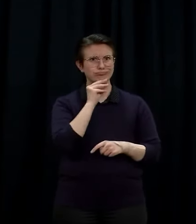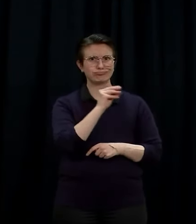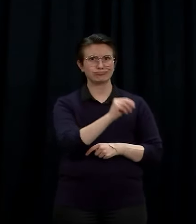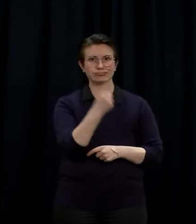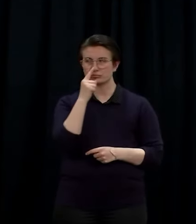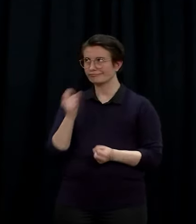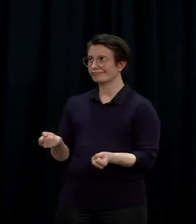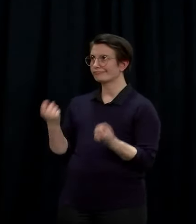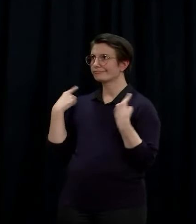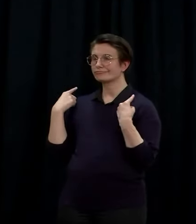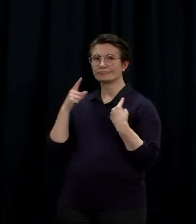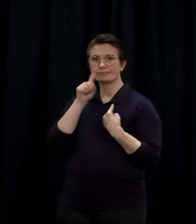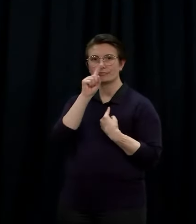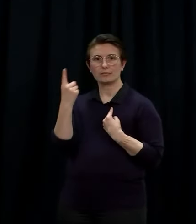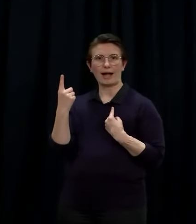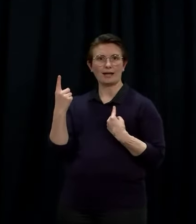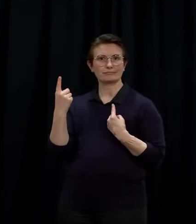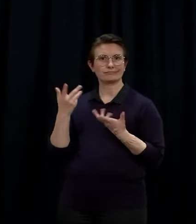things. The first is our